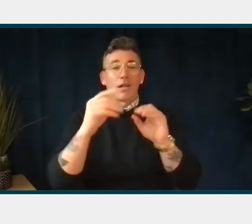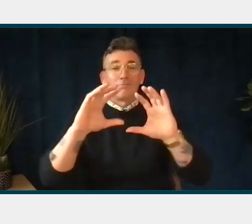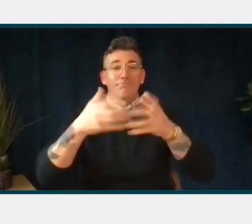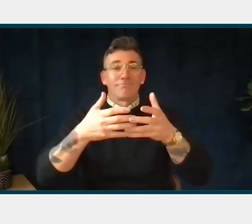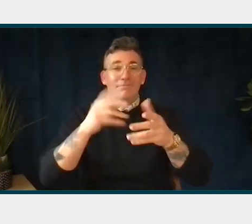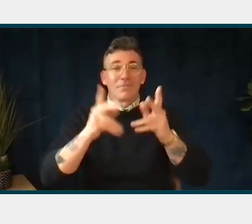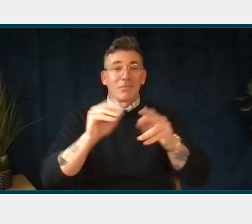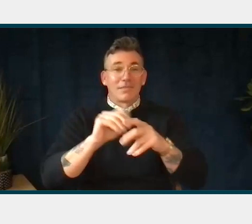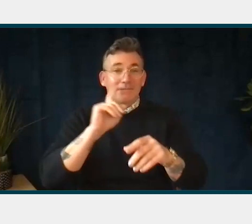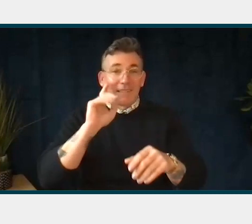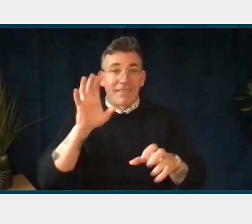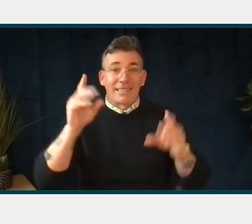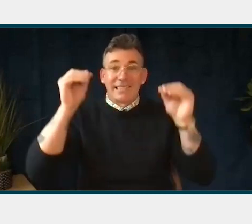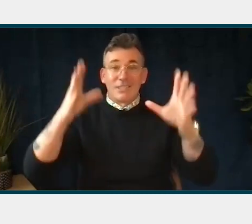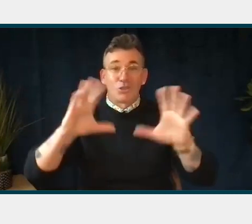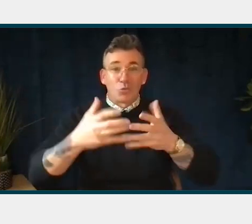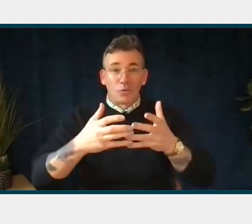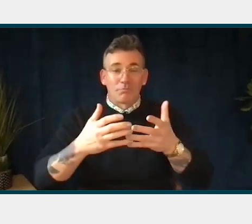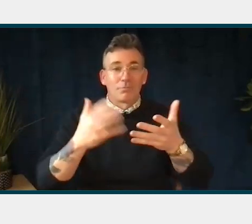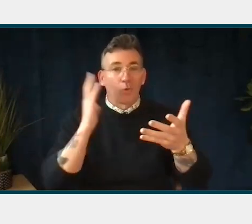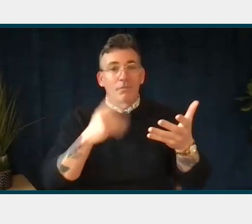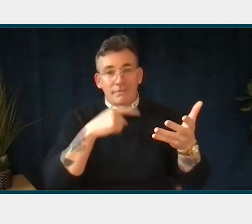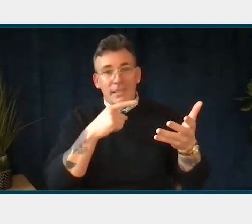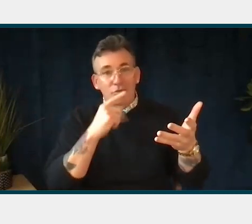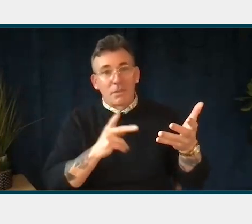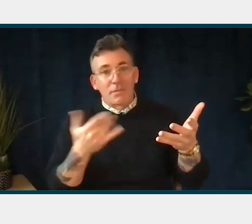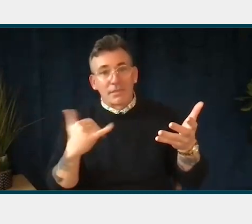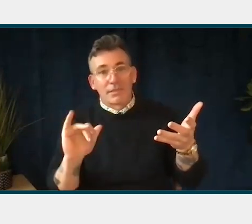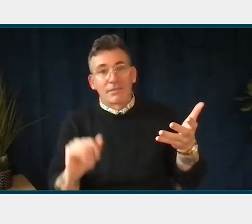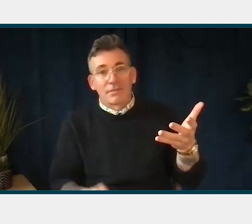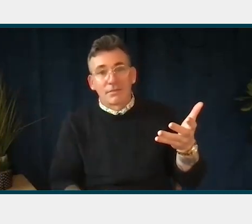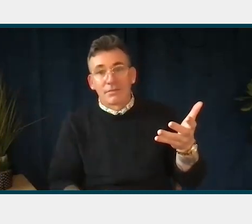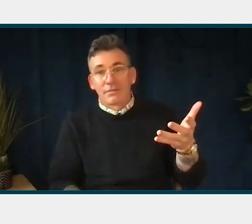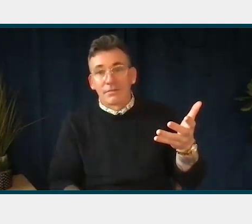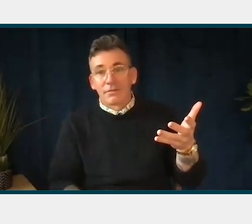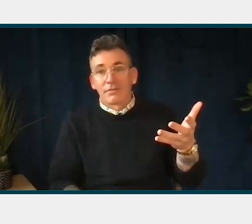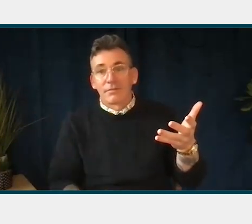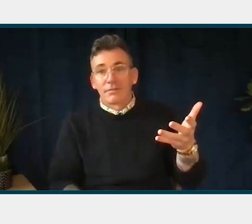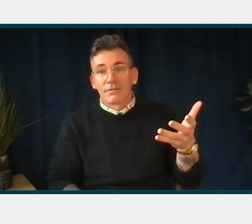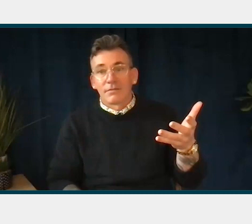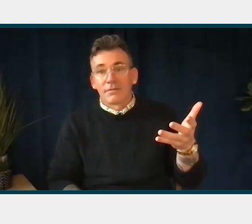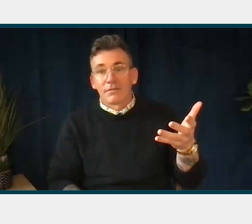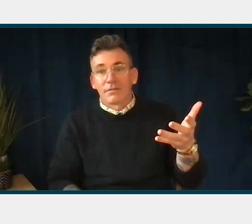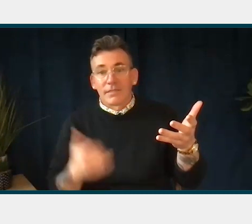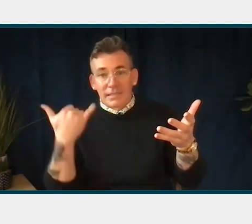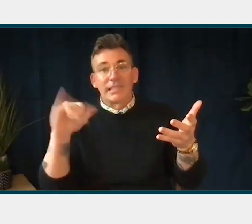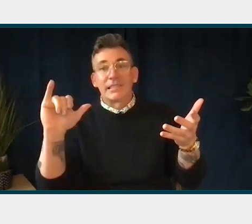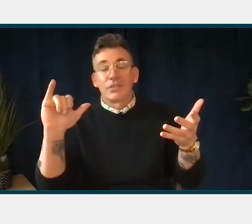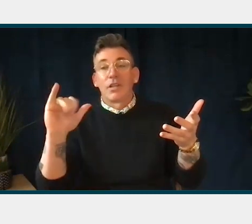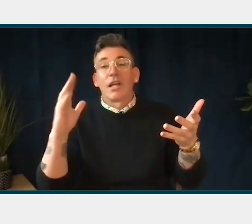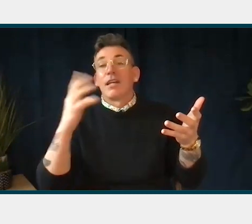ed, you know, the main teachers in deaf ed, it's still hearing